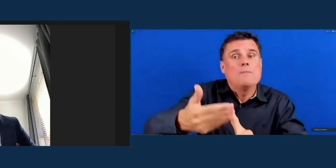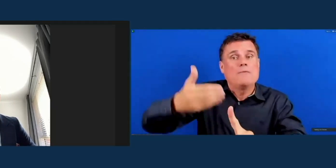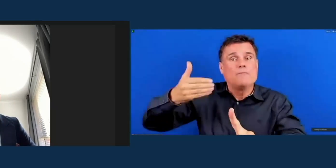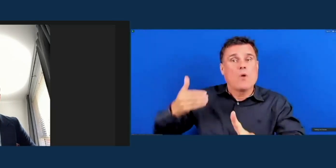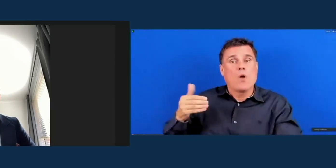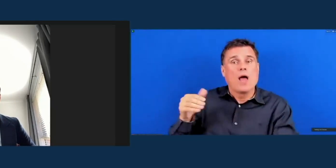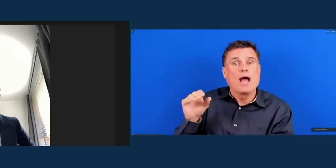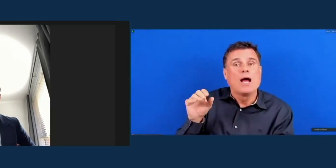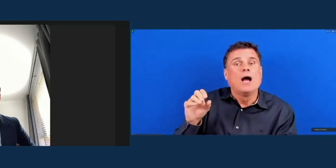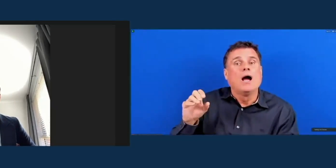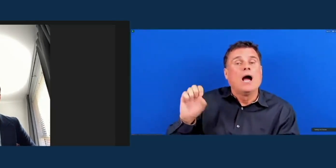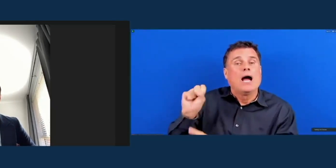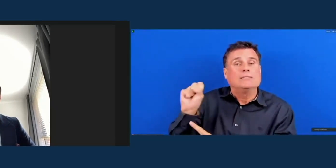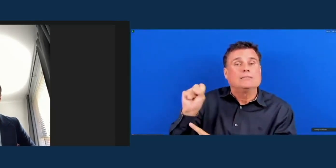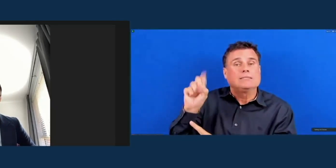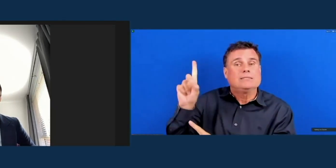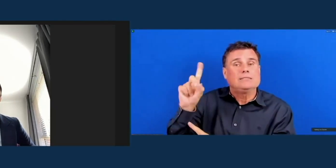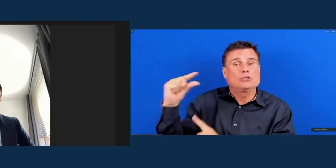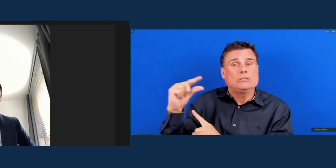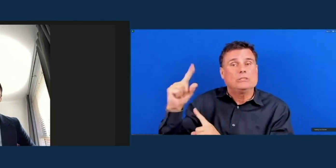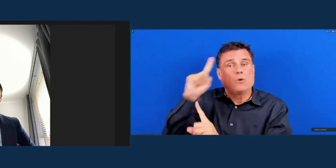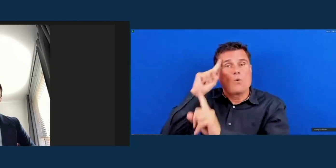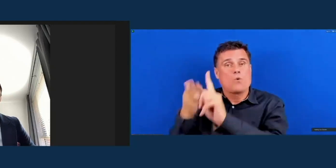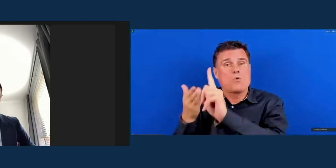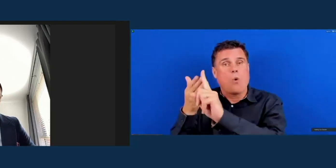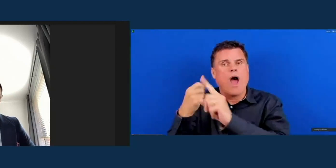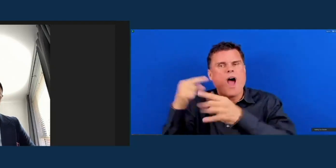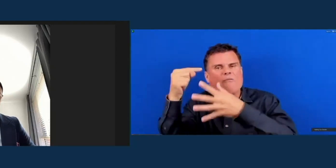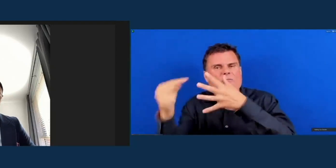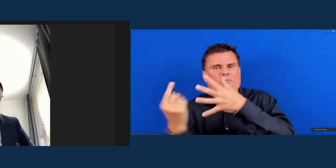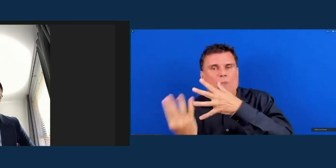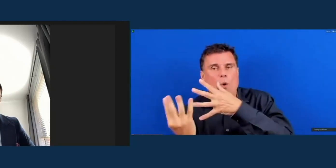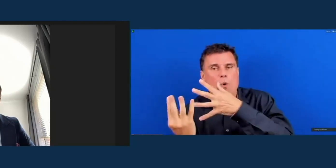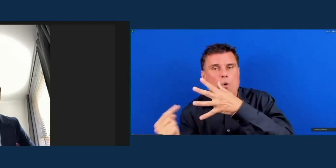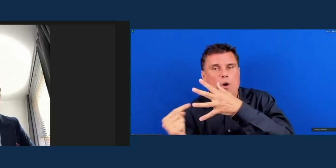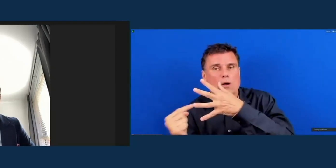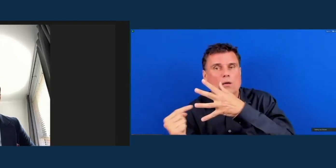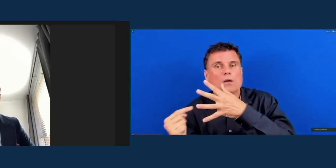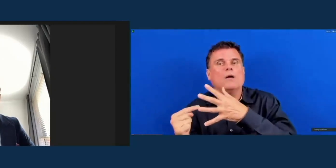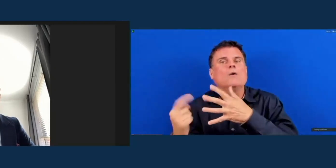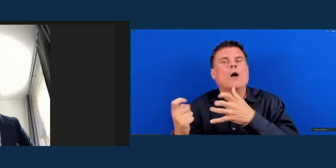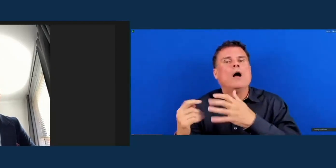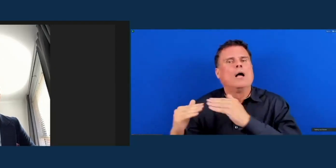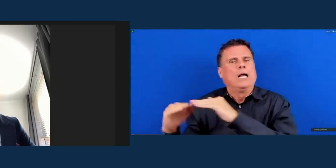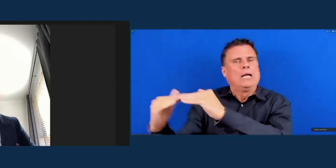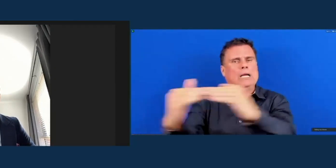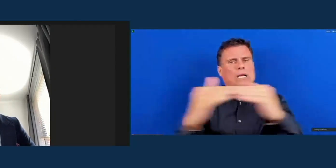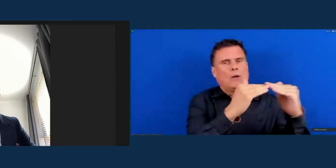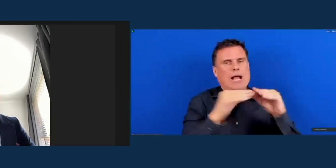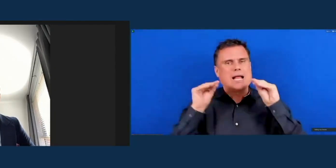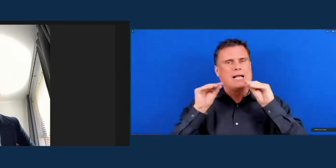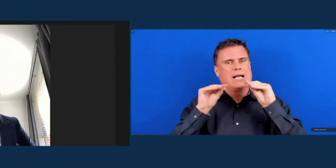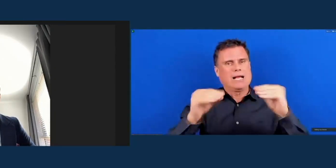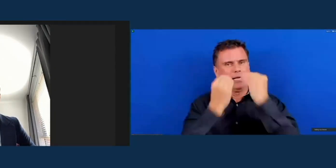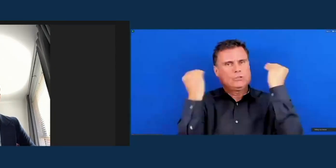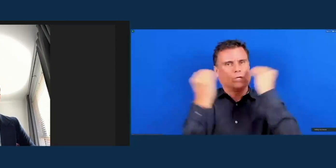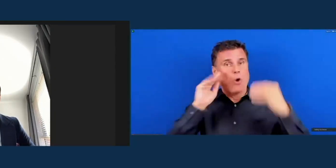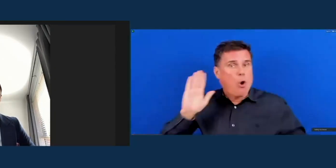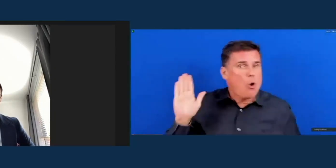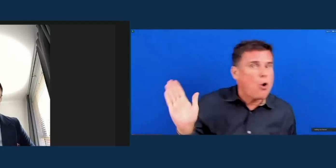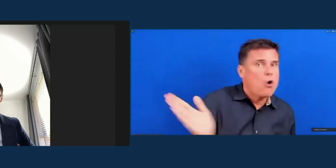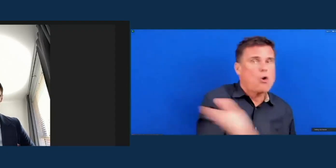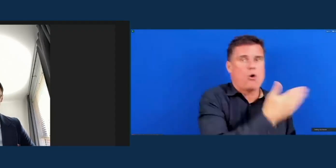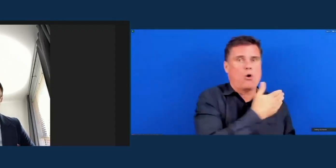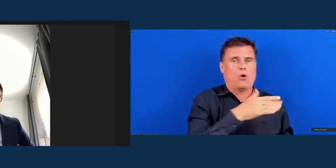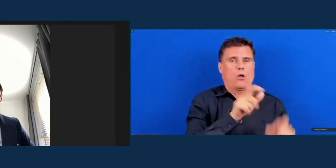and equitable quality education for all. Now, I note many All Children Reading achievements occurred during the pandemic,